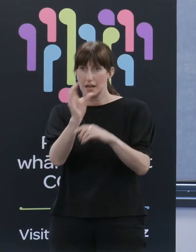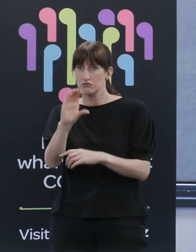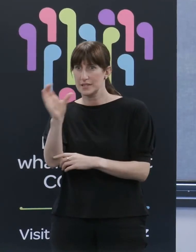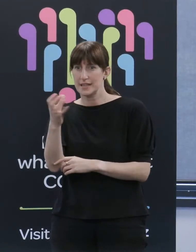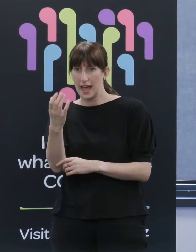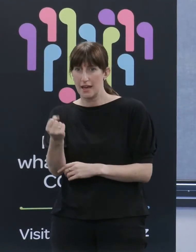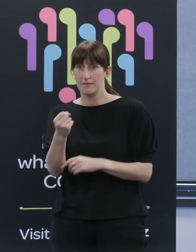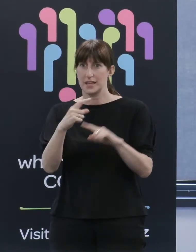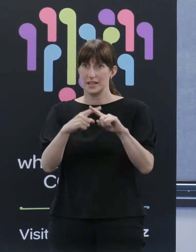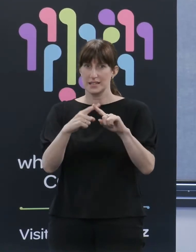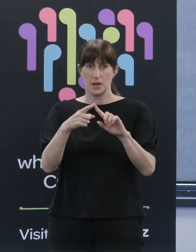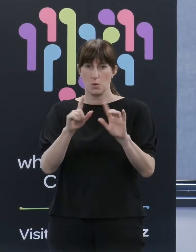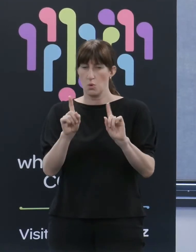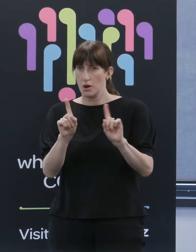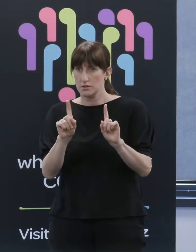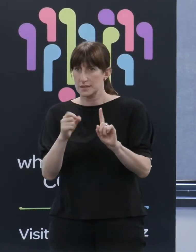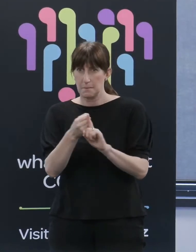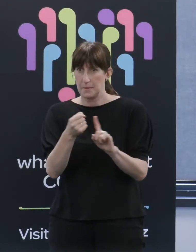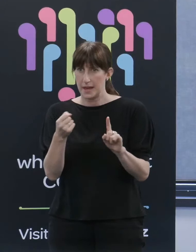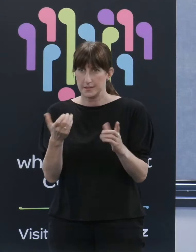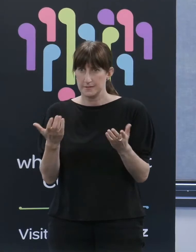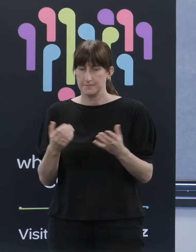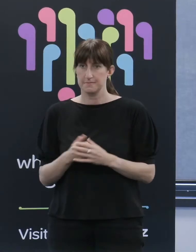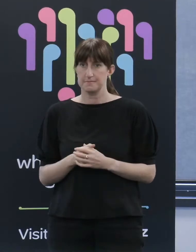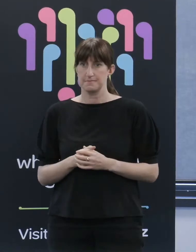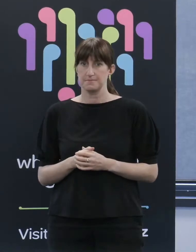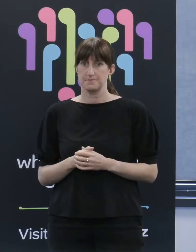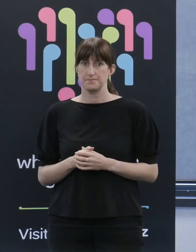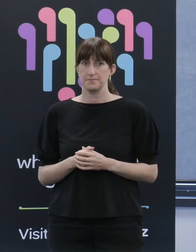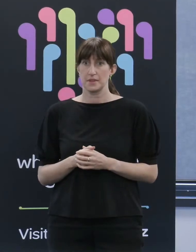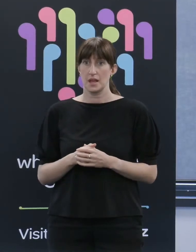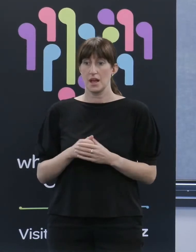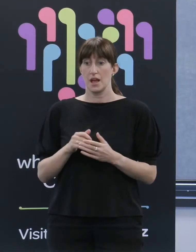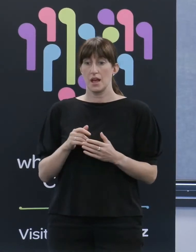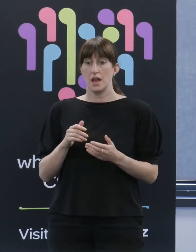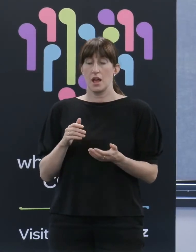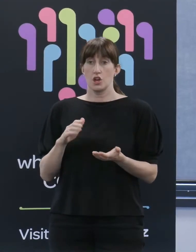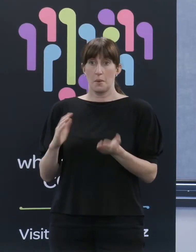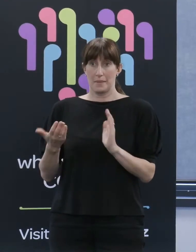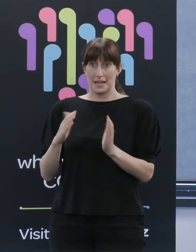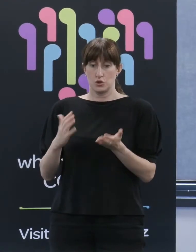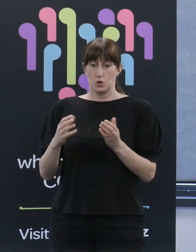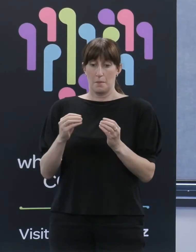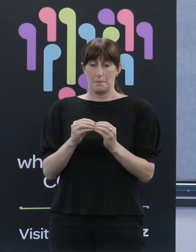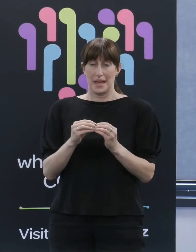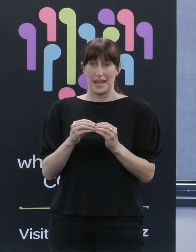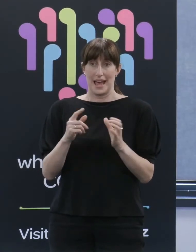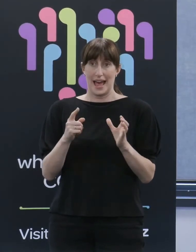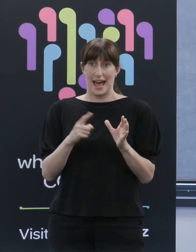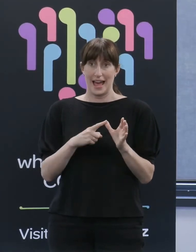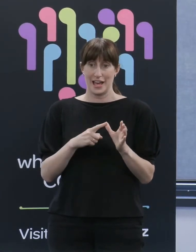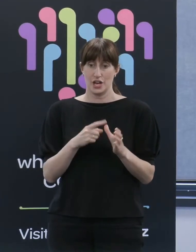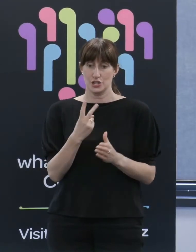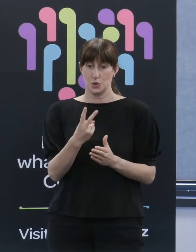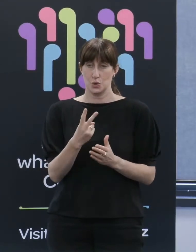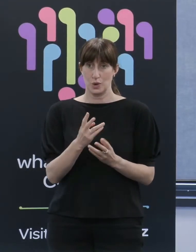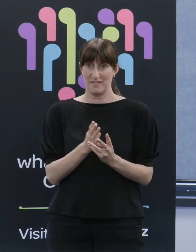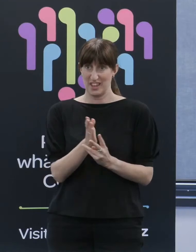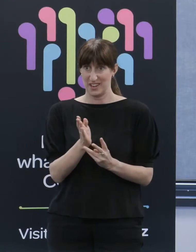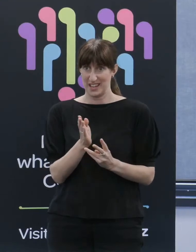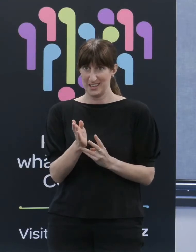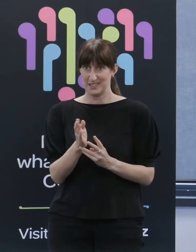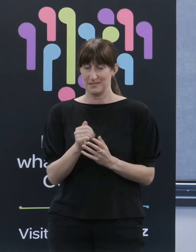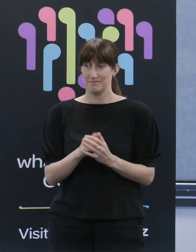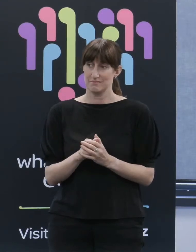increased transmissibility over the BA2 variant is pretty modest. Estimates 5